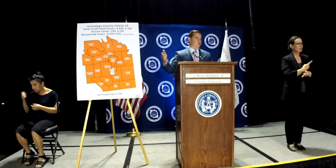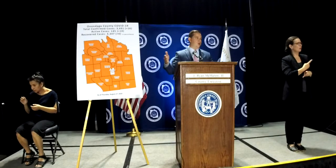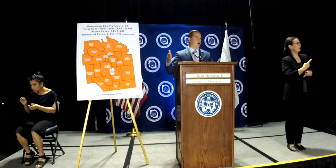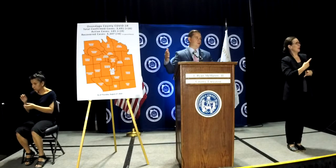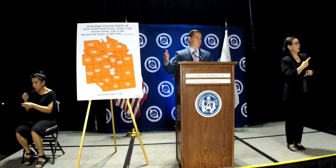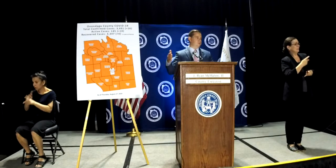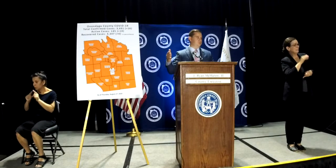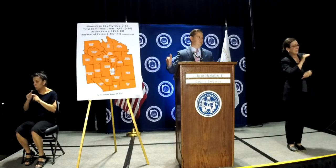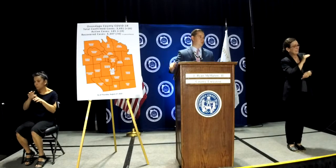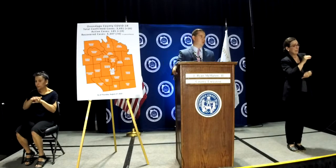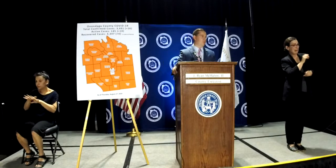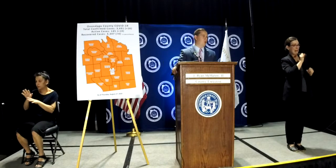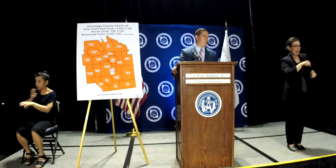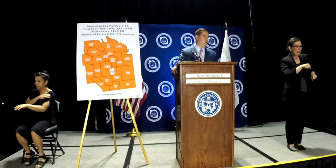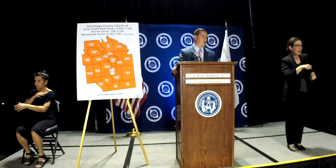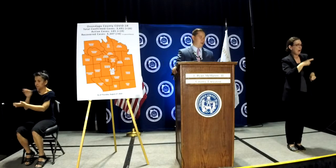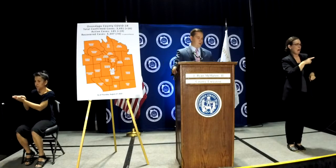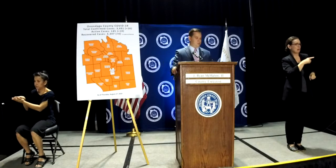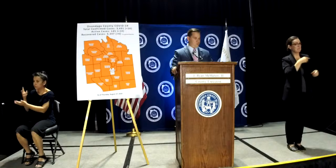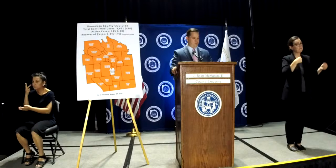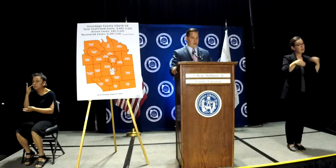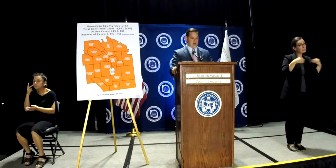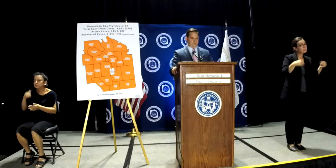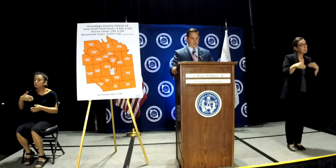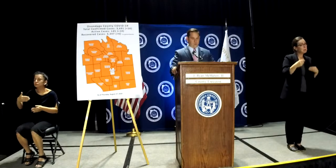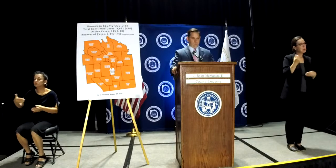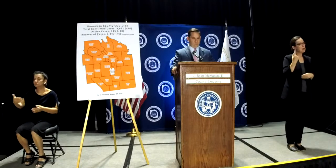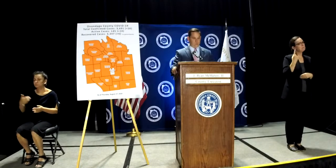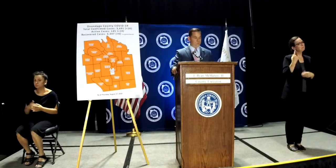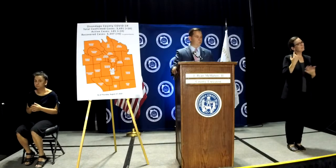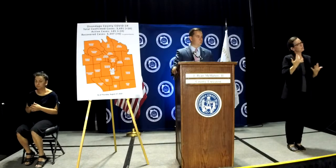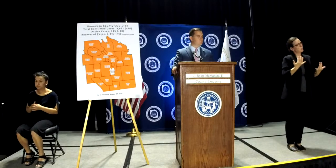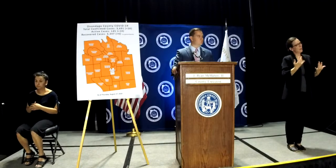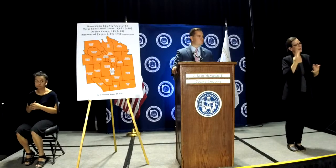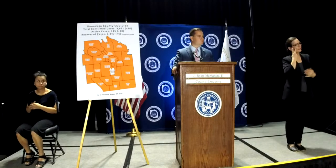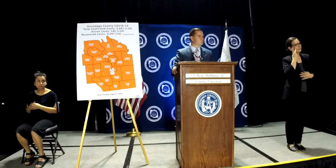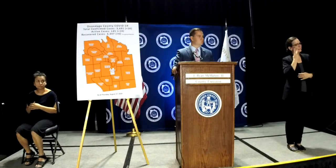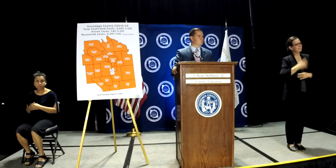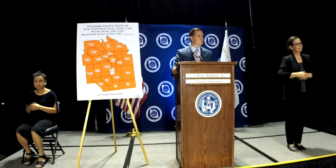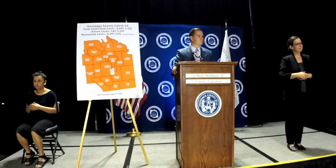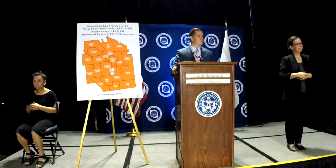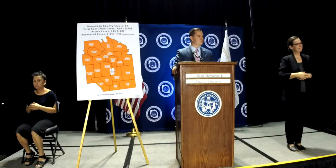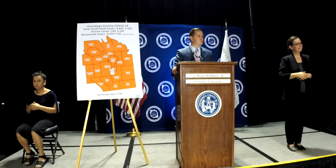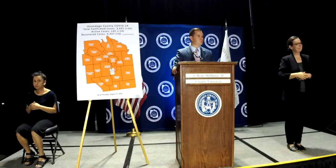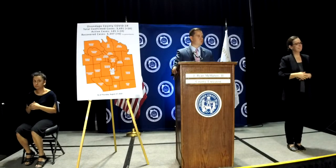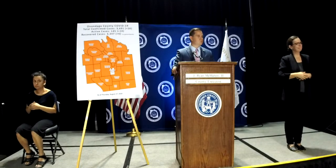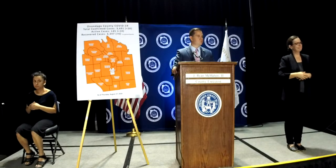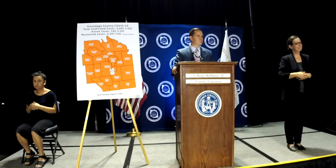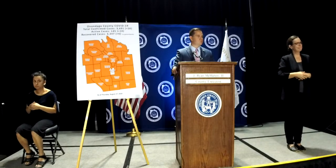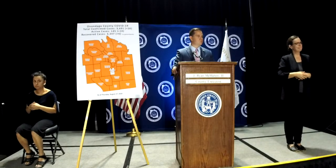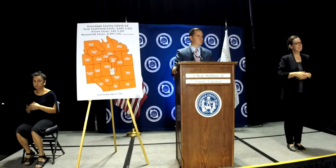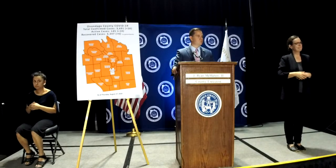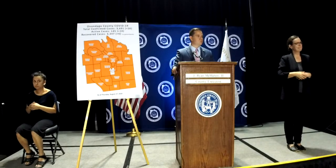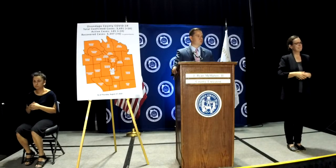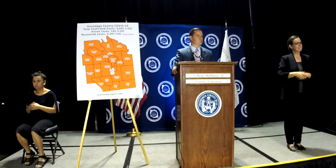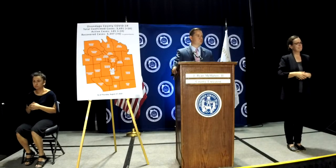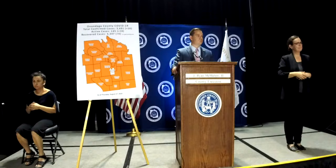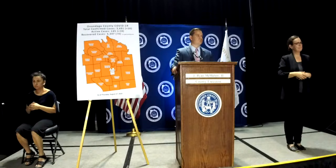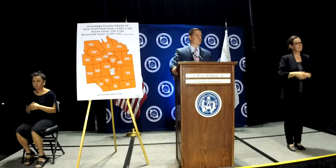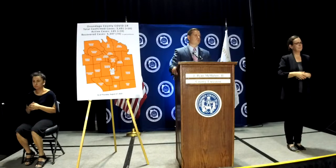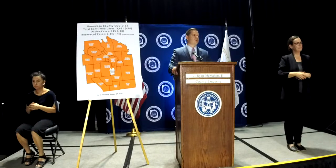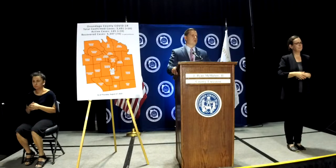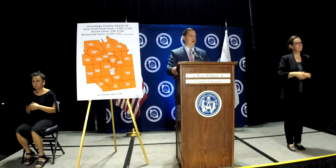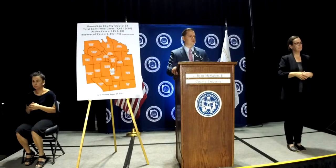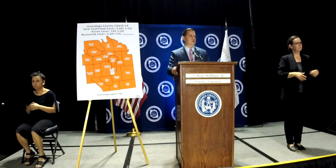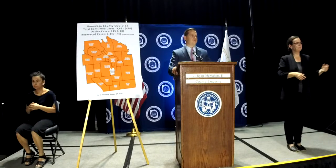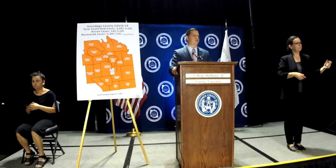not have to cut through the bone the way that we may have to. What does that maximum translate to in dollars that you would